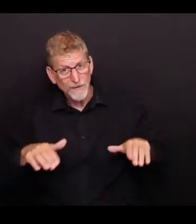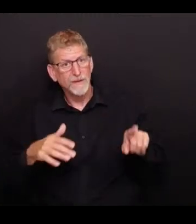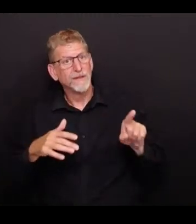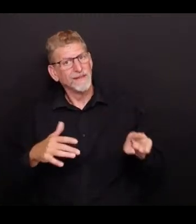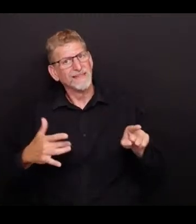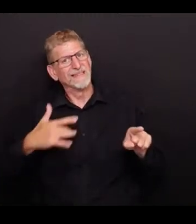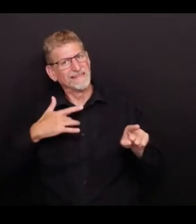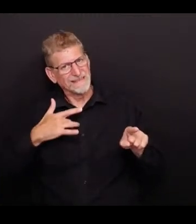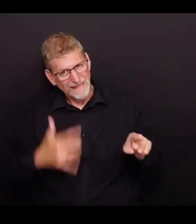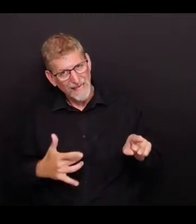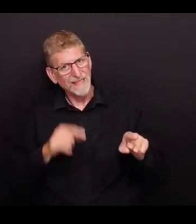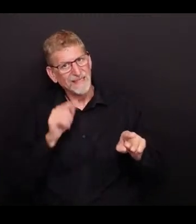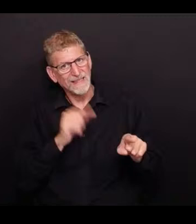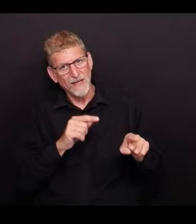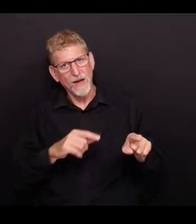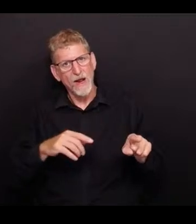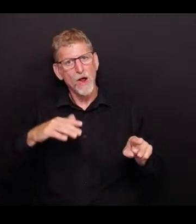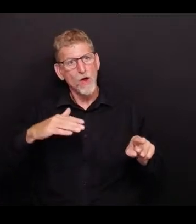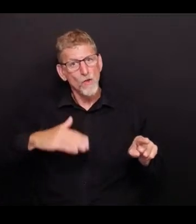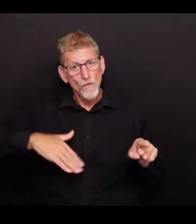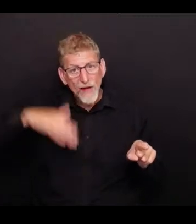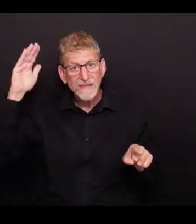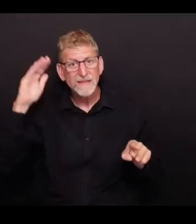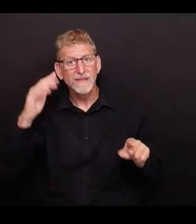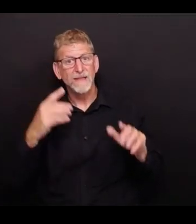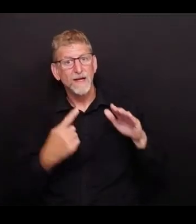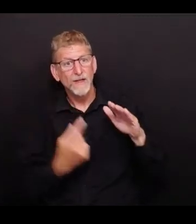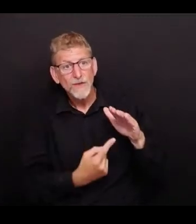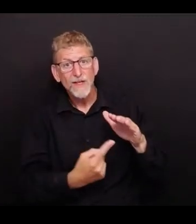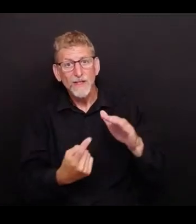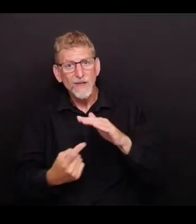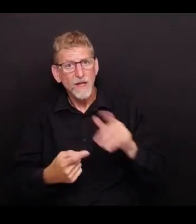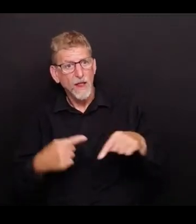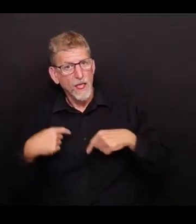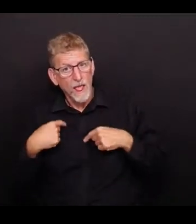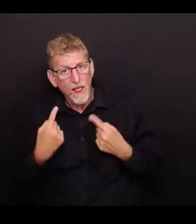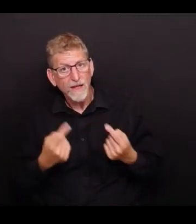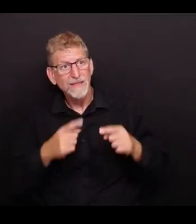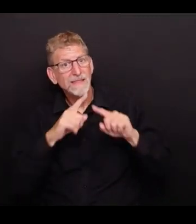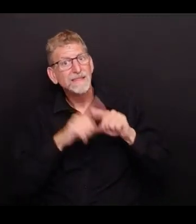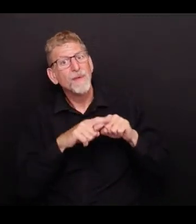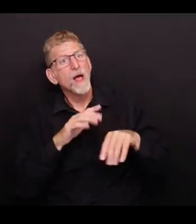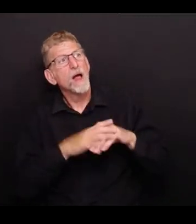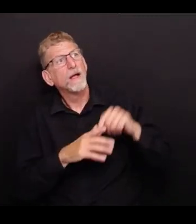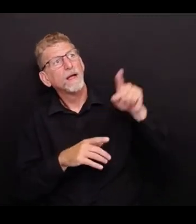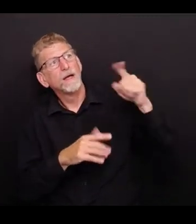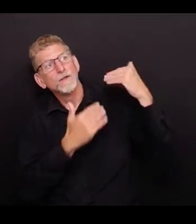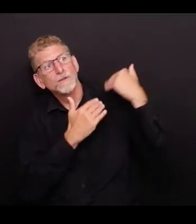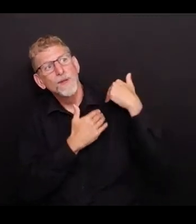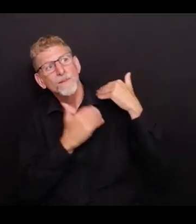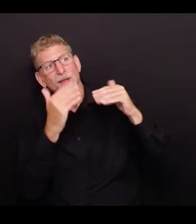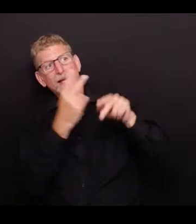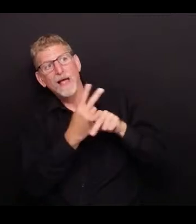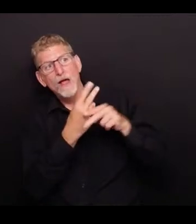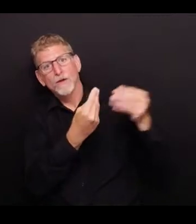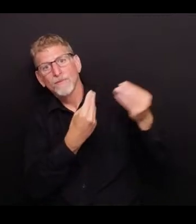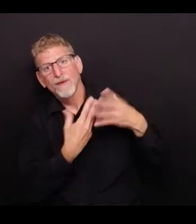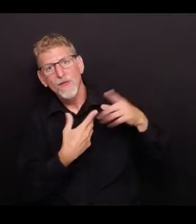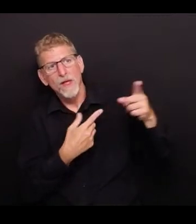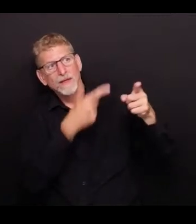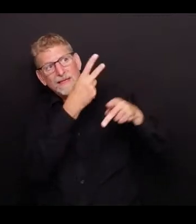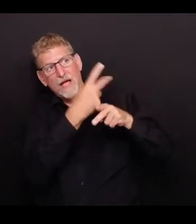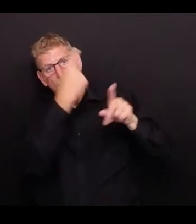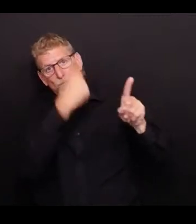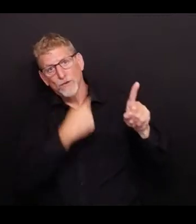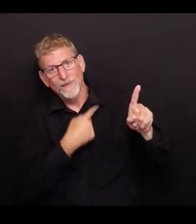raised in isolation. They really rely on their caregivers. Their caregivers could be adults who are at risk for COVID-19. They could be their